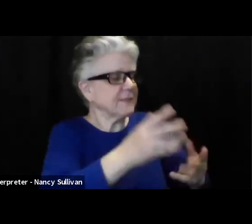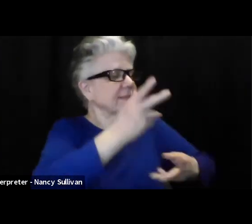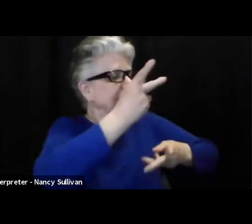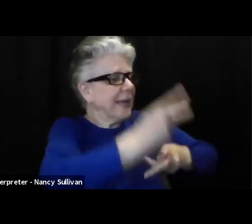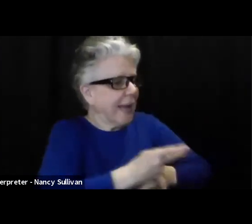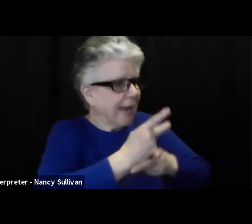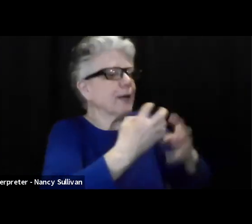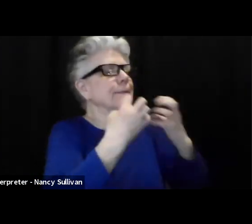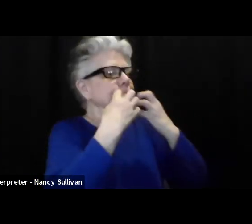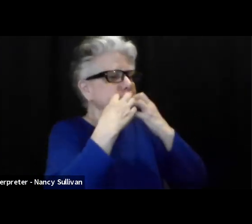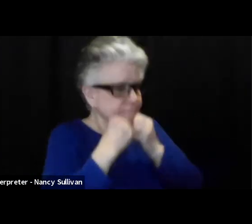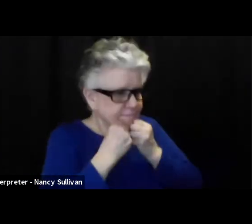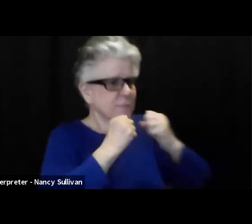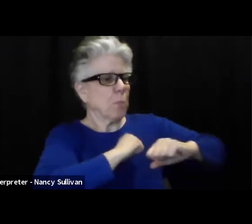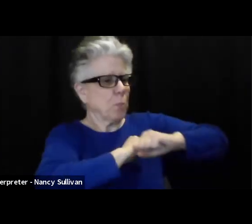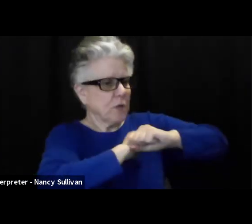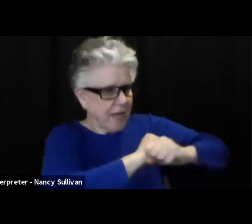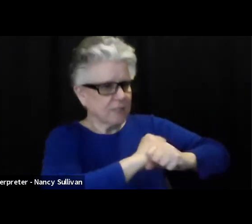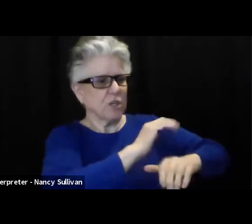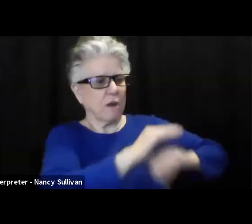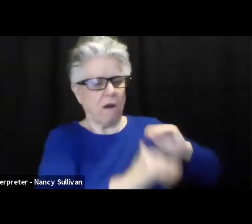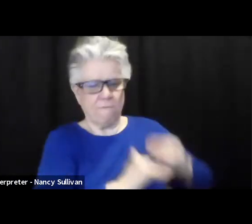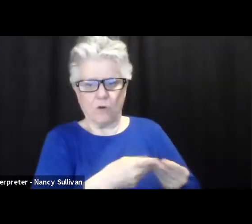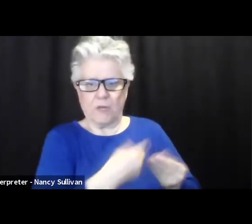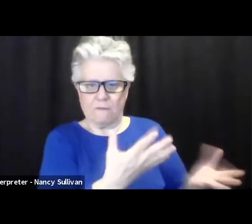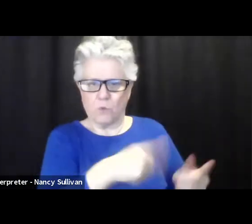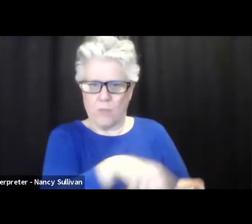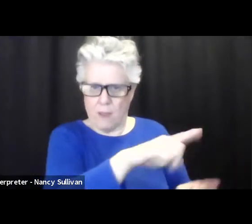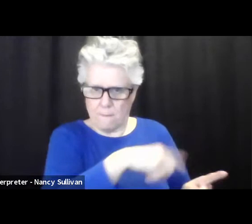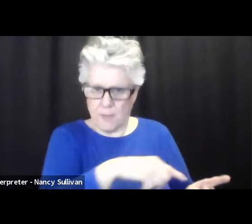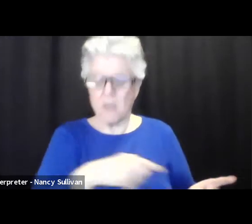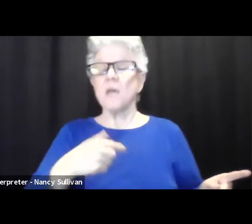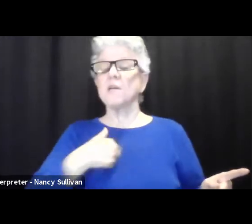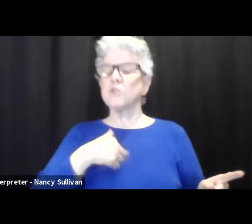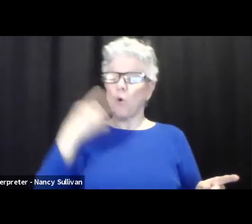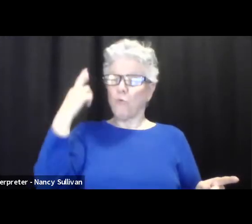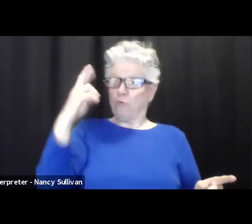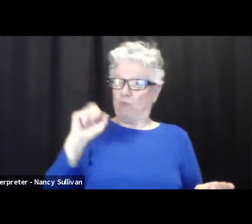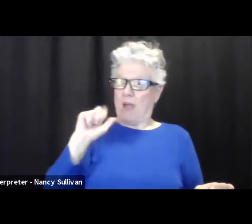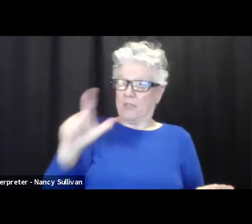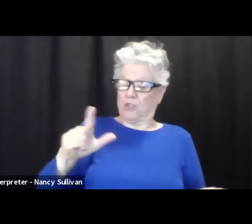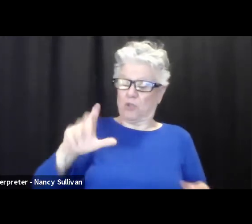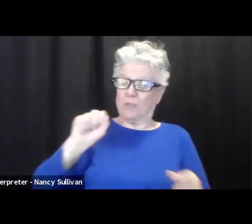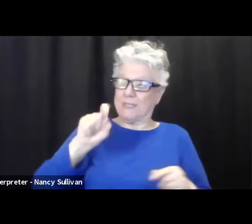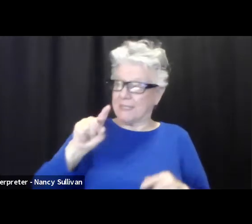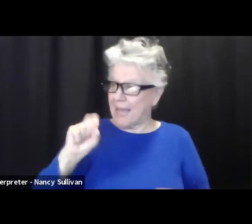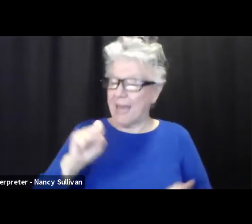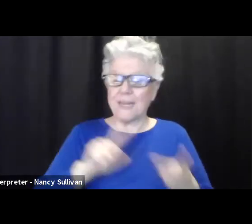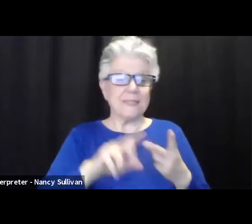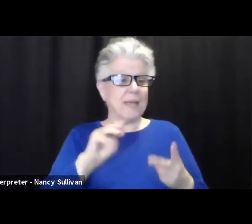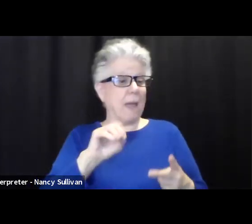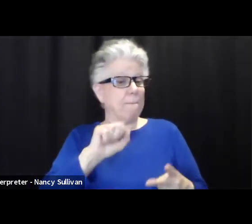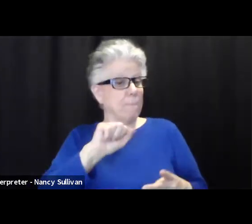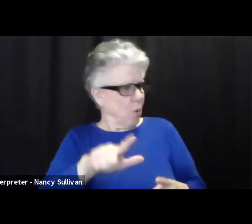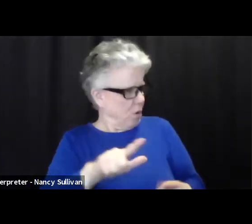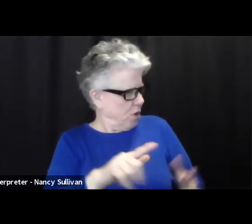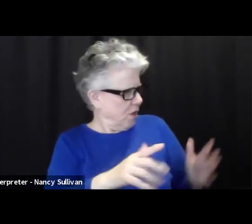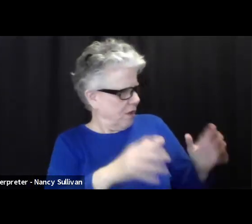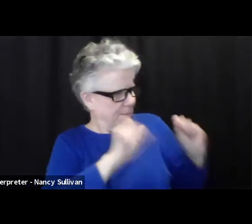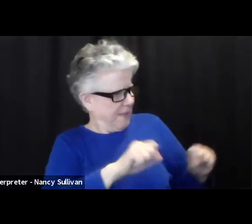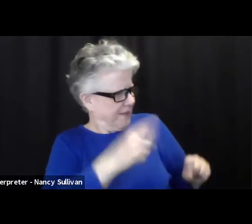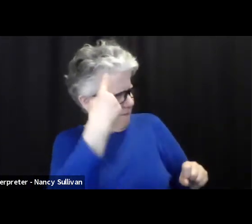Moreover, as Victoria makes his argument in defense of the rational status and moral aptitude of the Amerindian